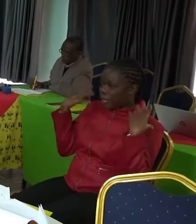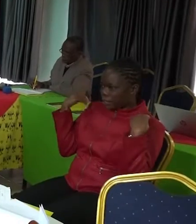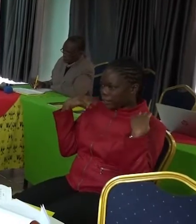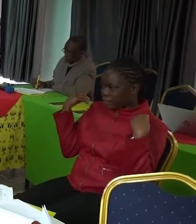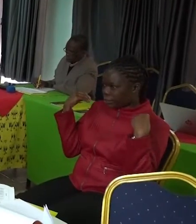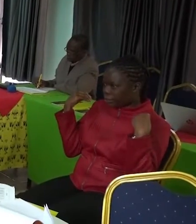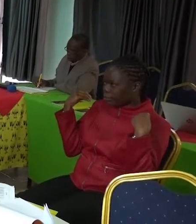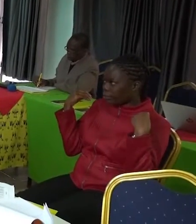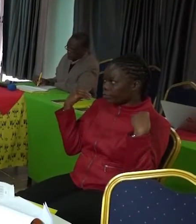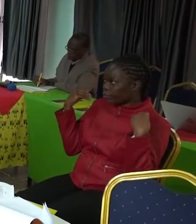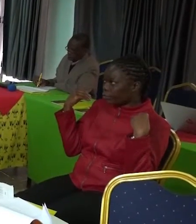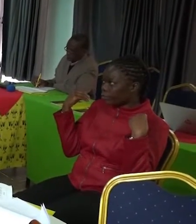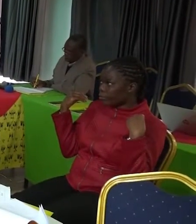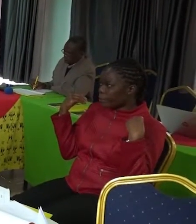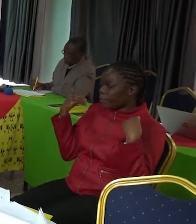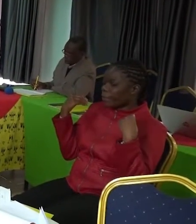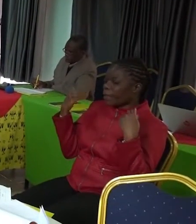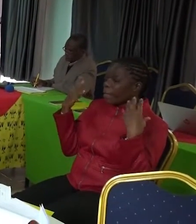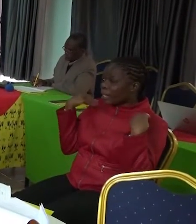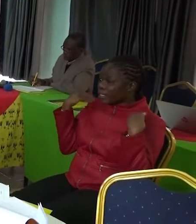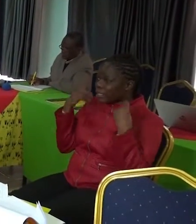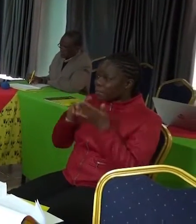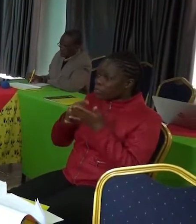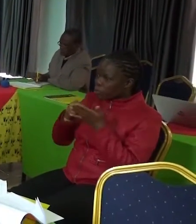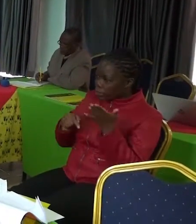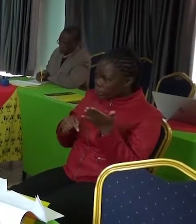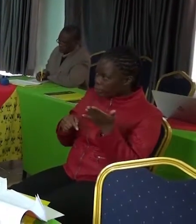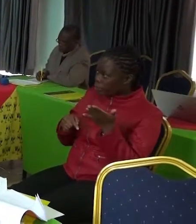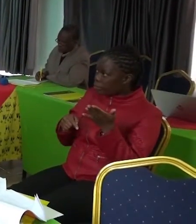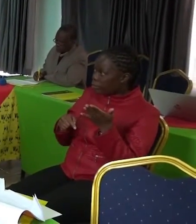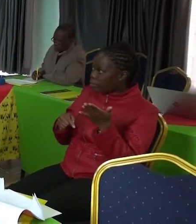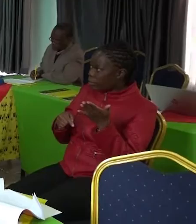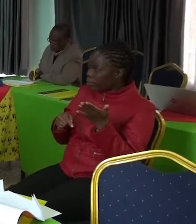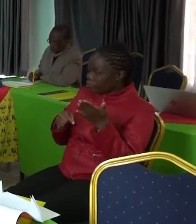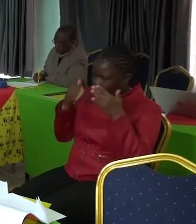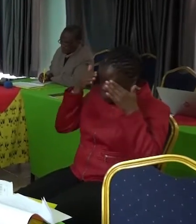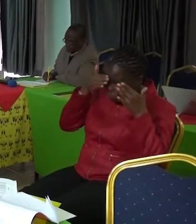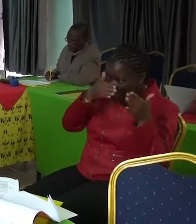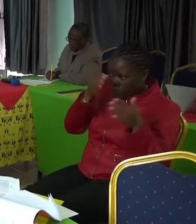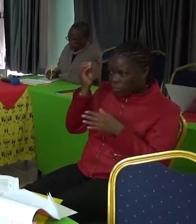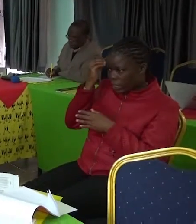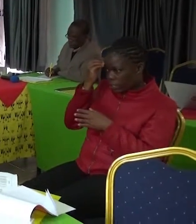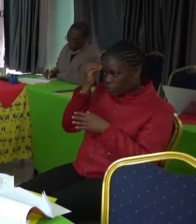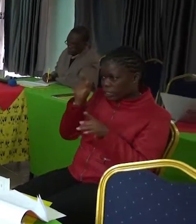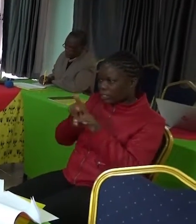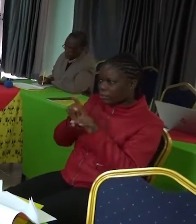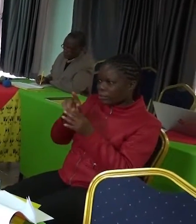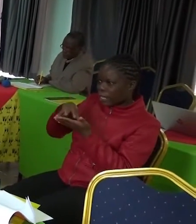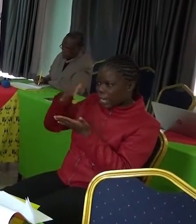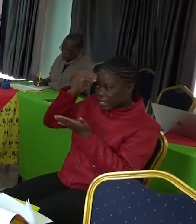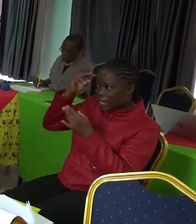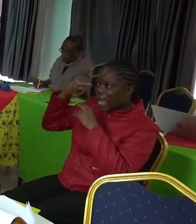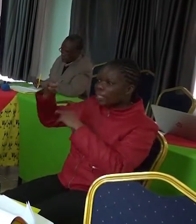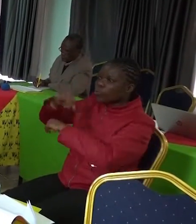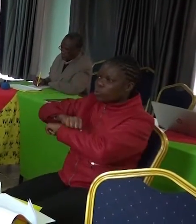practice. Their practice is to do with education and learning in secondary